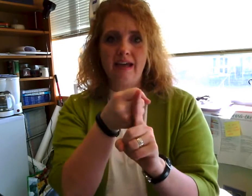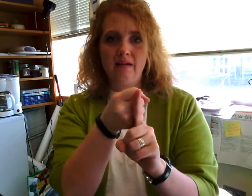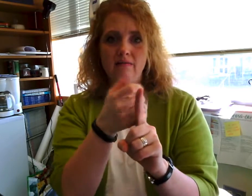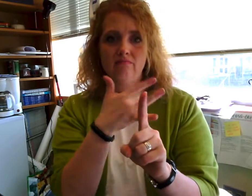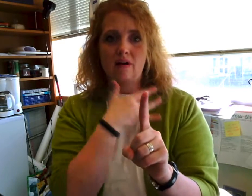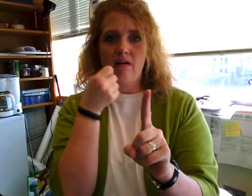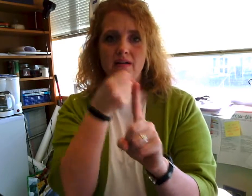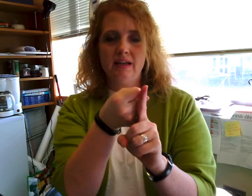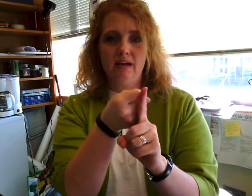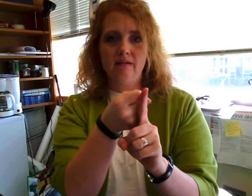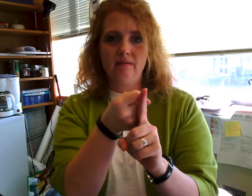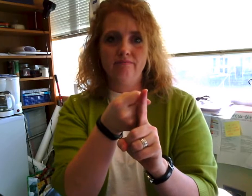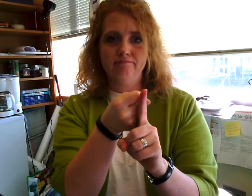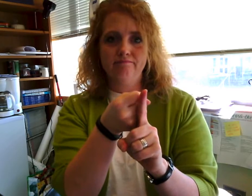attack, heart attack.